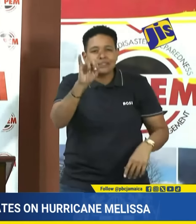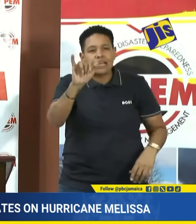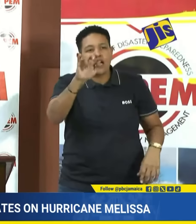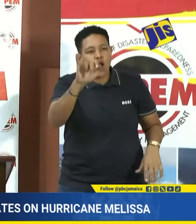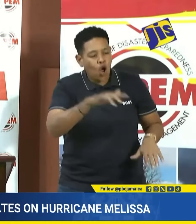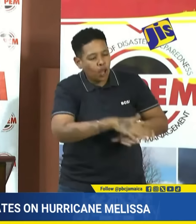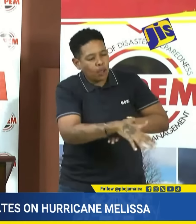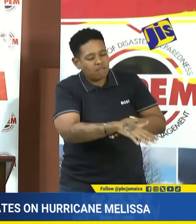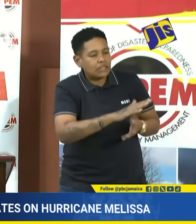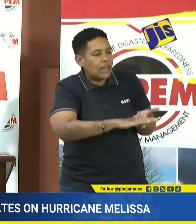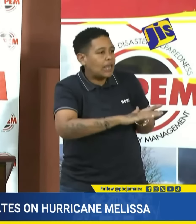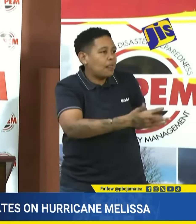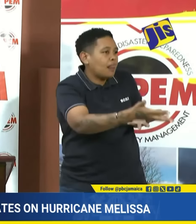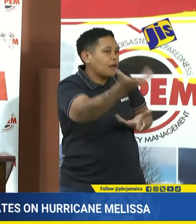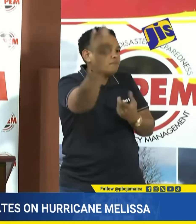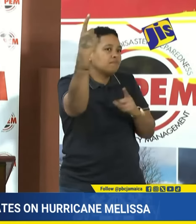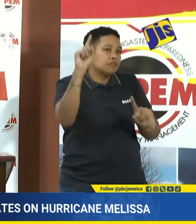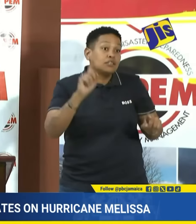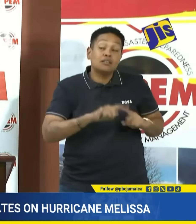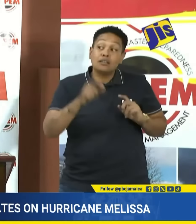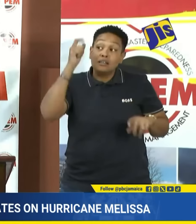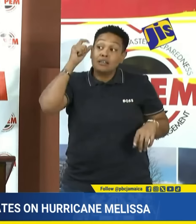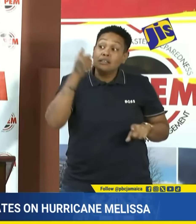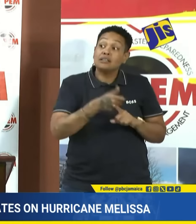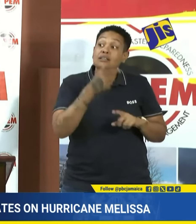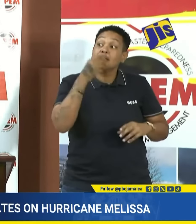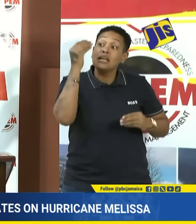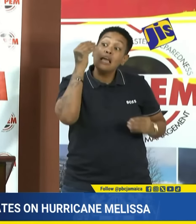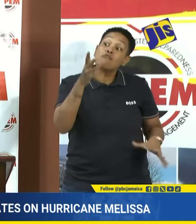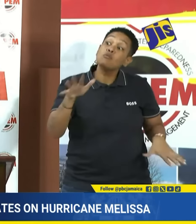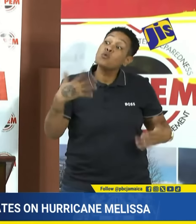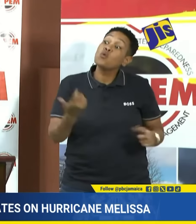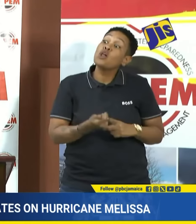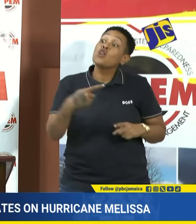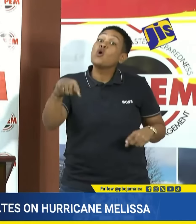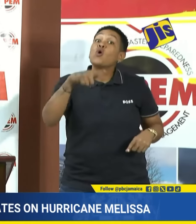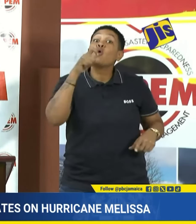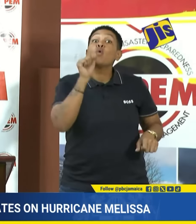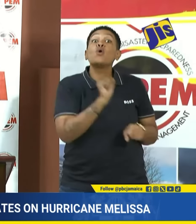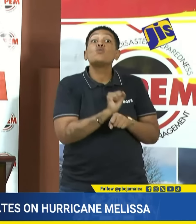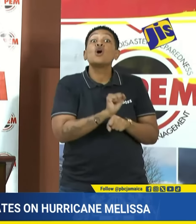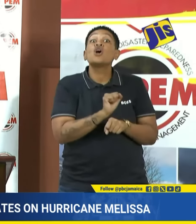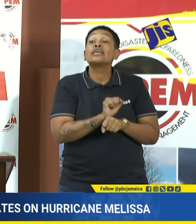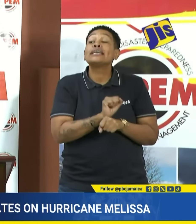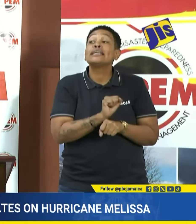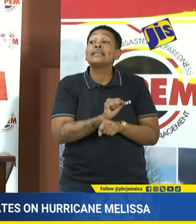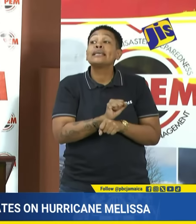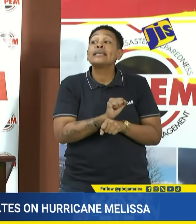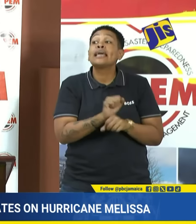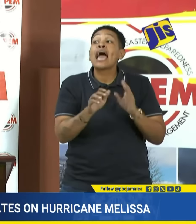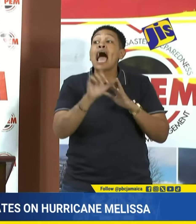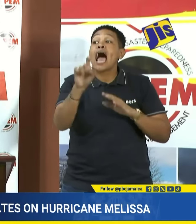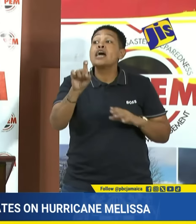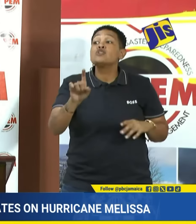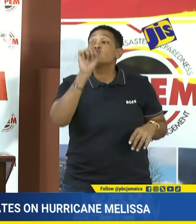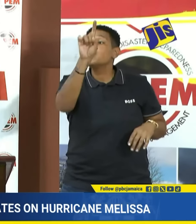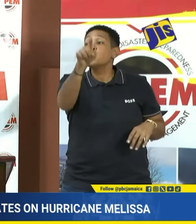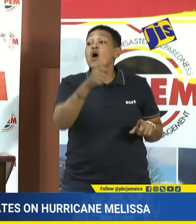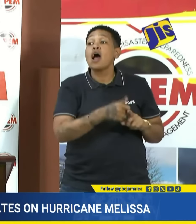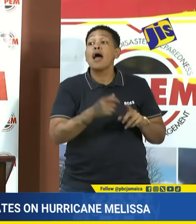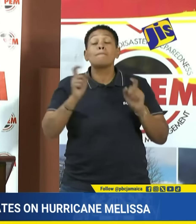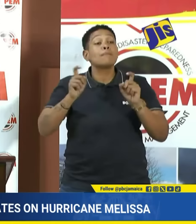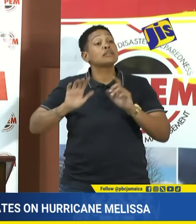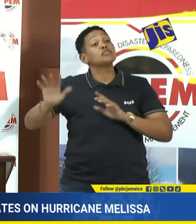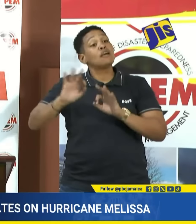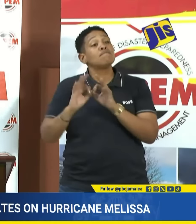Gully. But the information is that those who are working had to go and deal